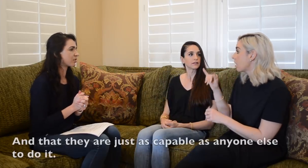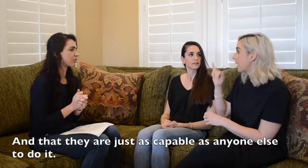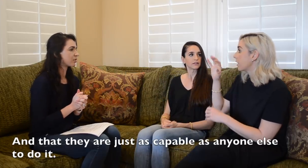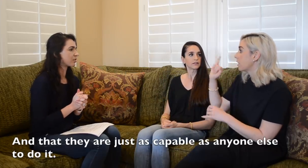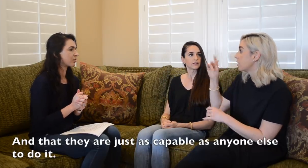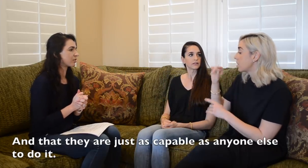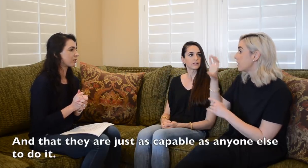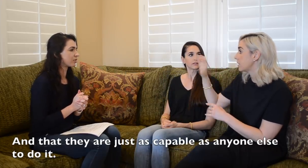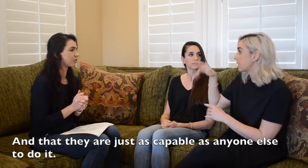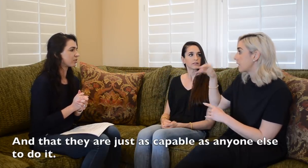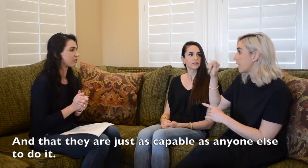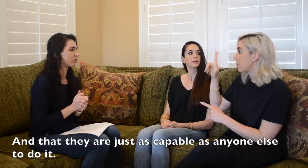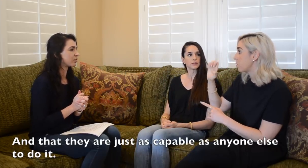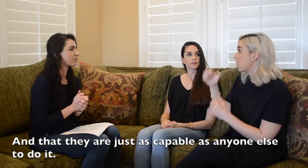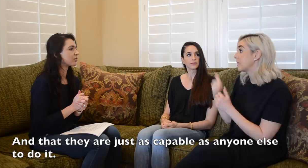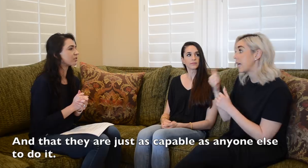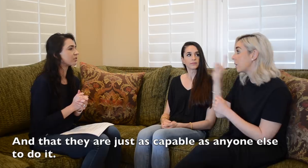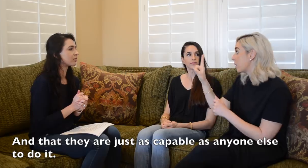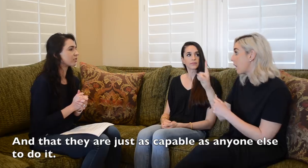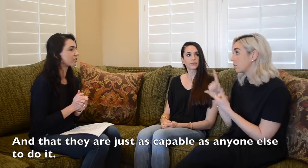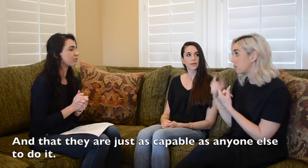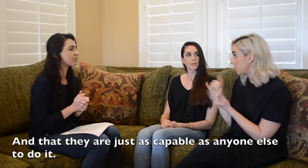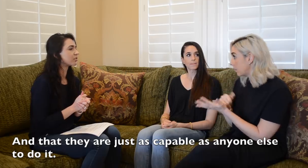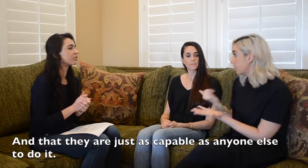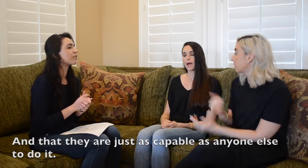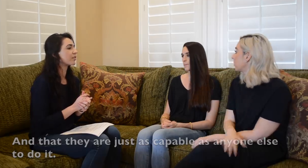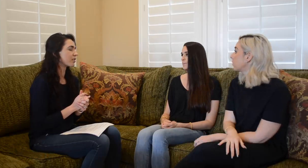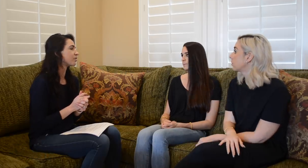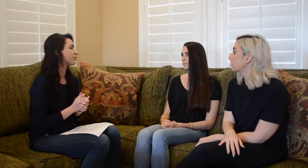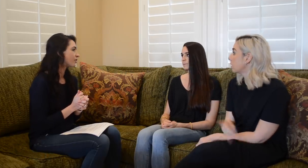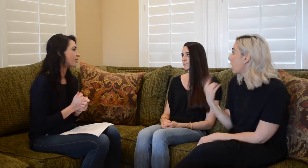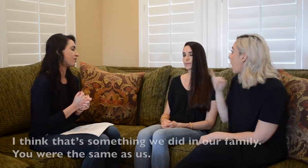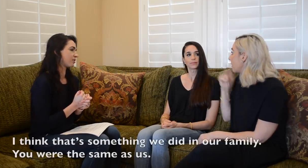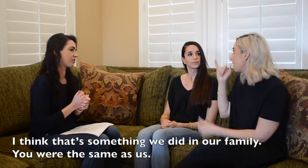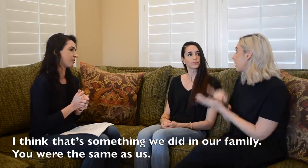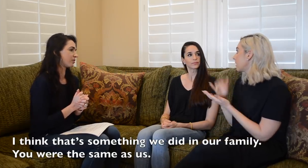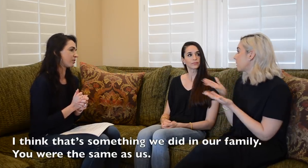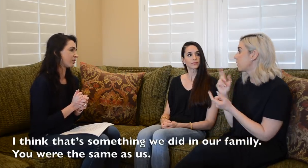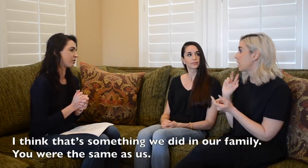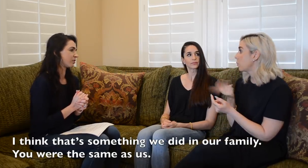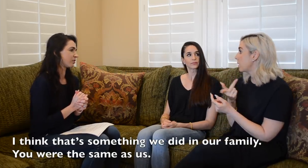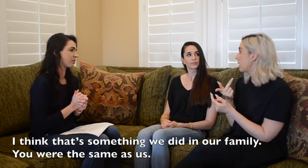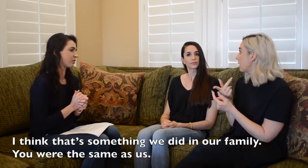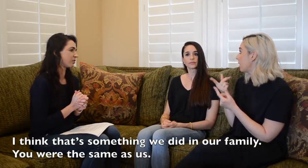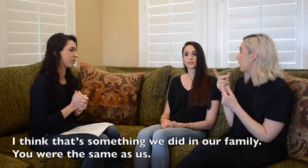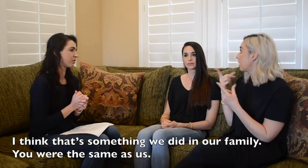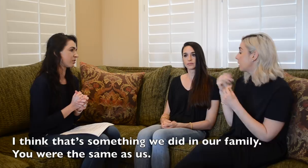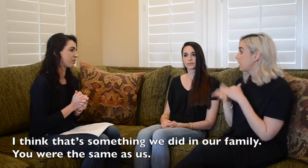like just as capable as anyone else to do it. Yeah. I think that's something we did in